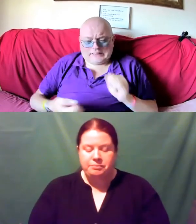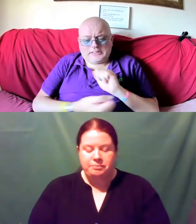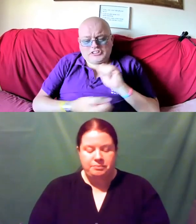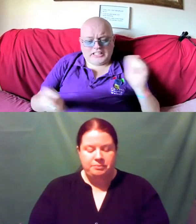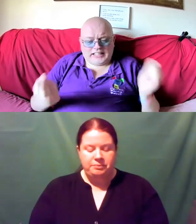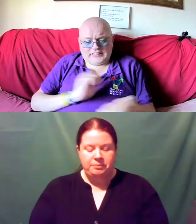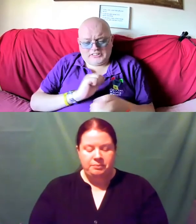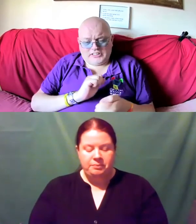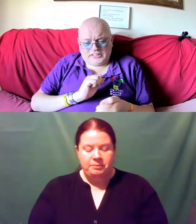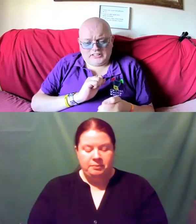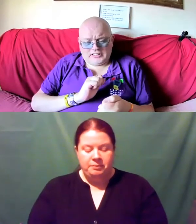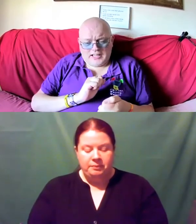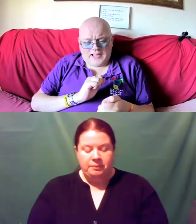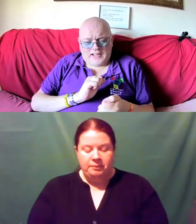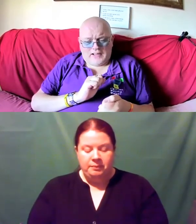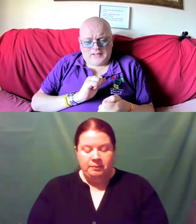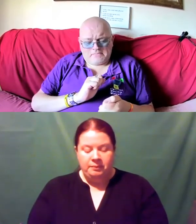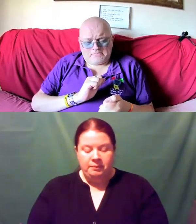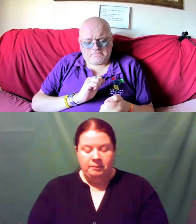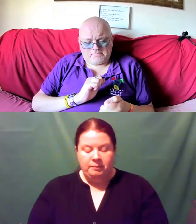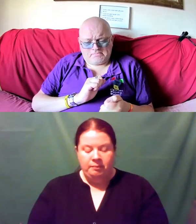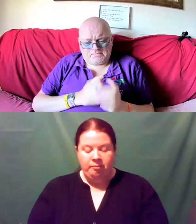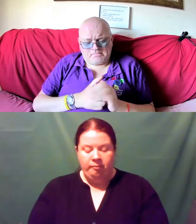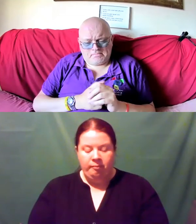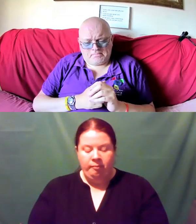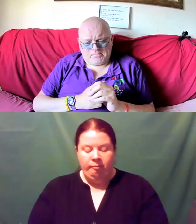be completely broken by the experience.